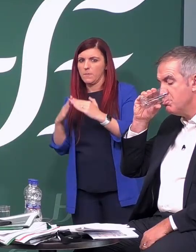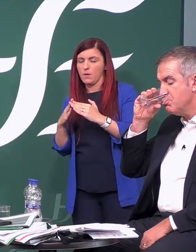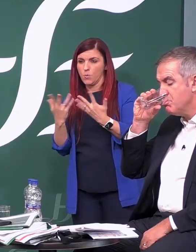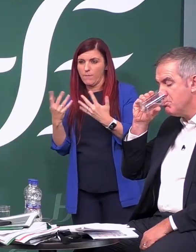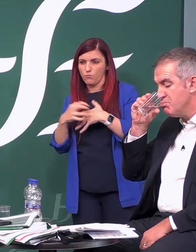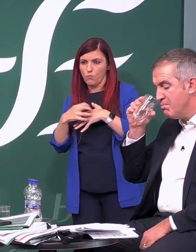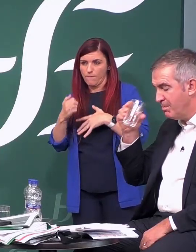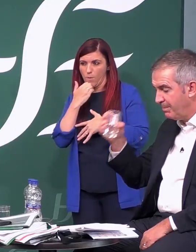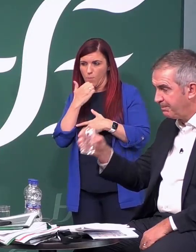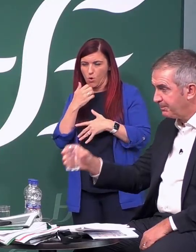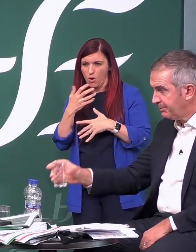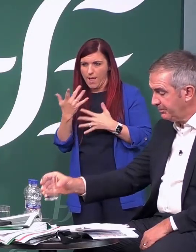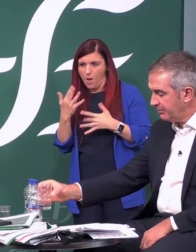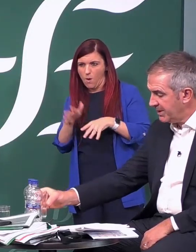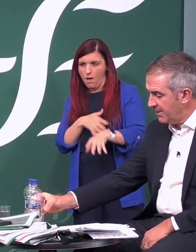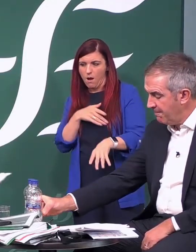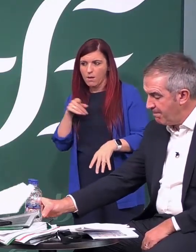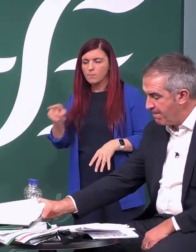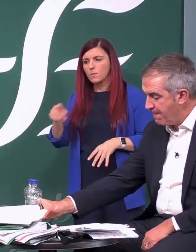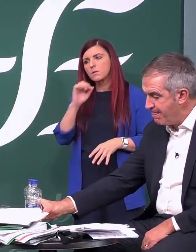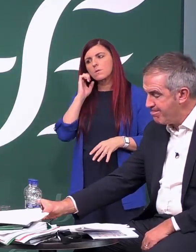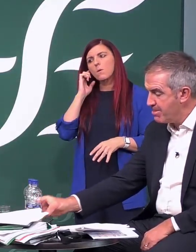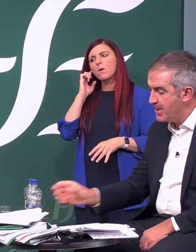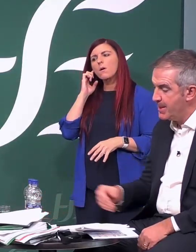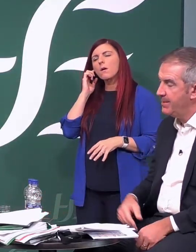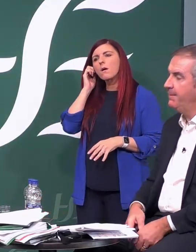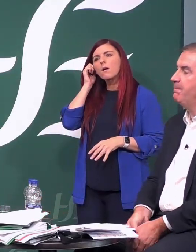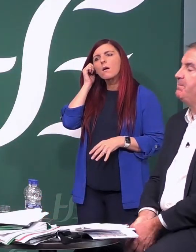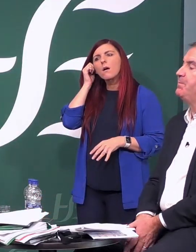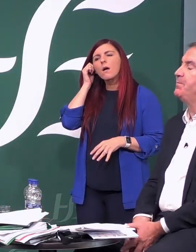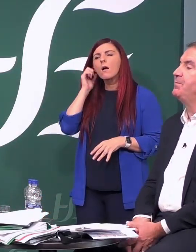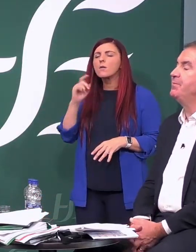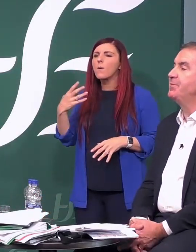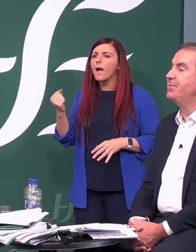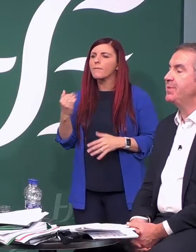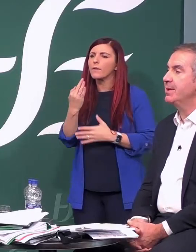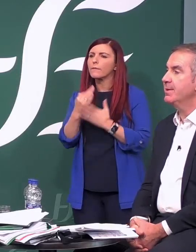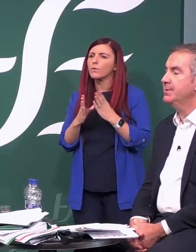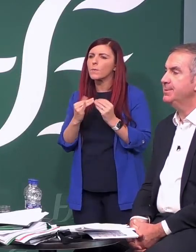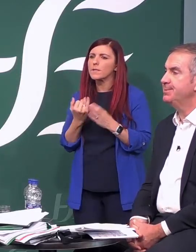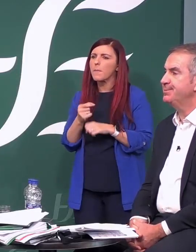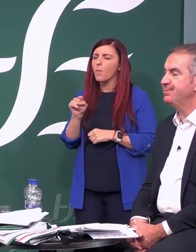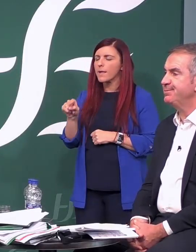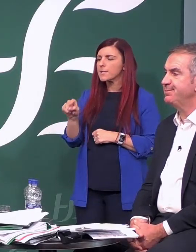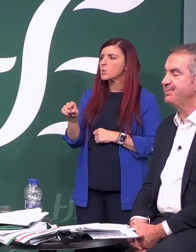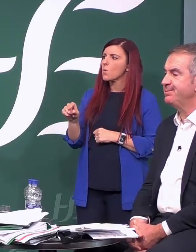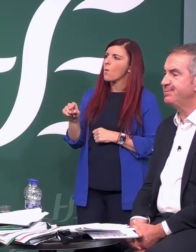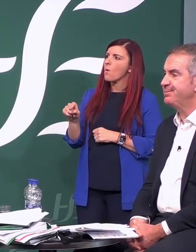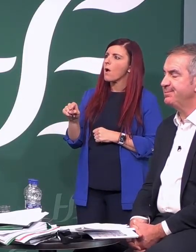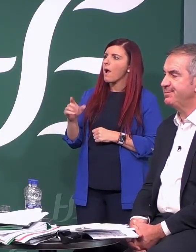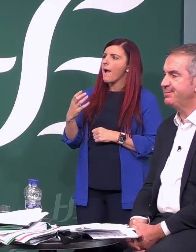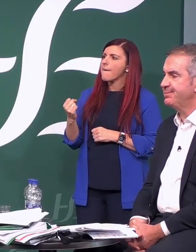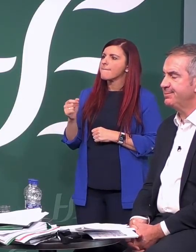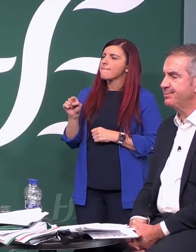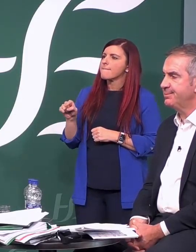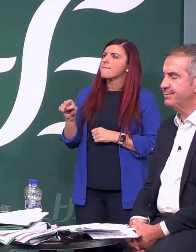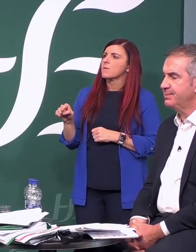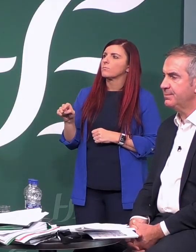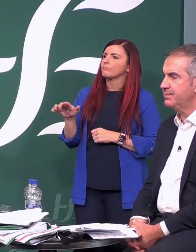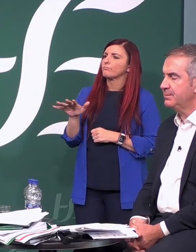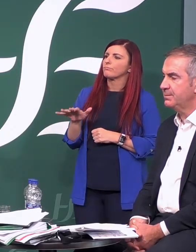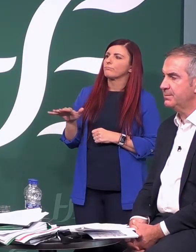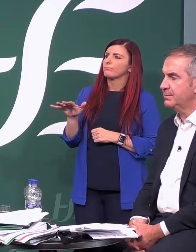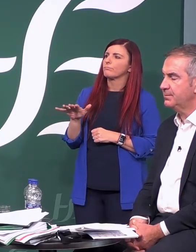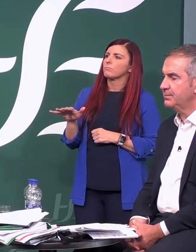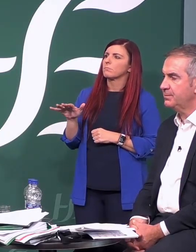is? Yeah. There's a couple of things about that conversion. It did convert through earlier surges,